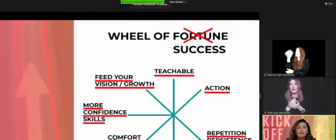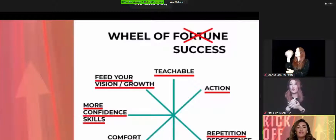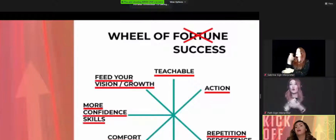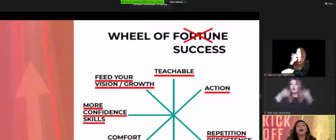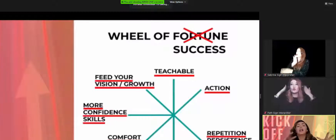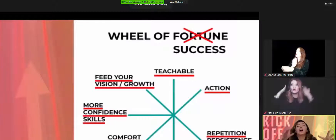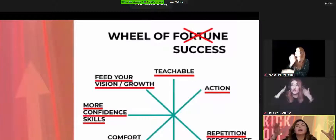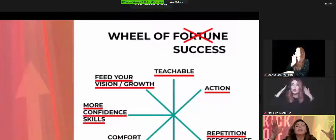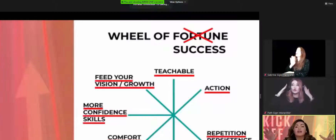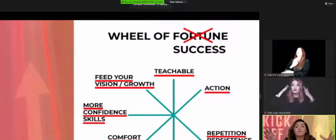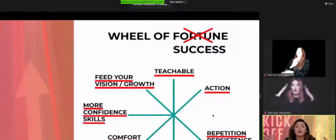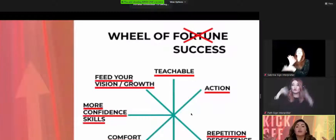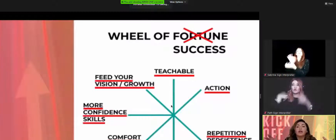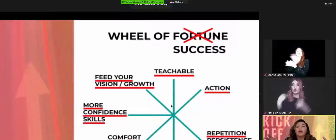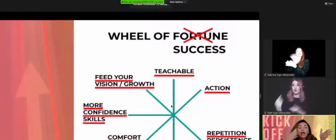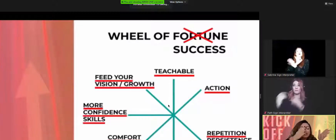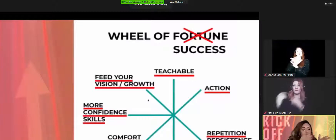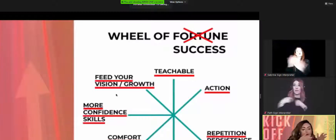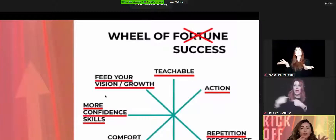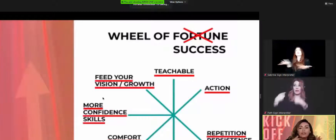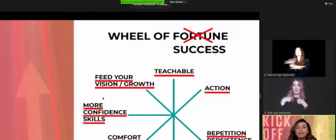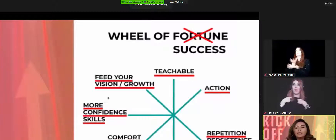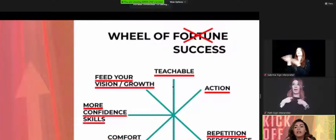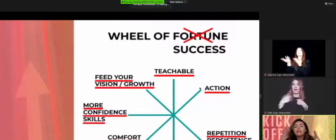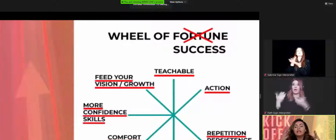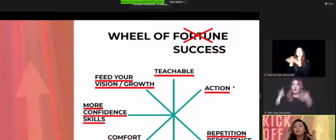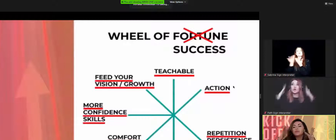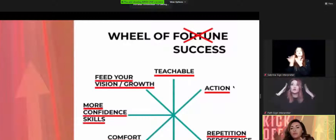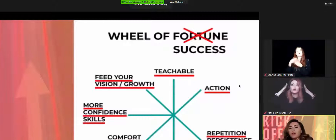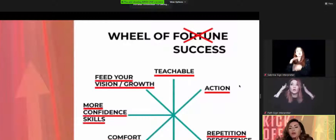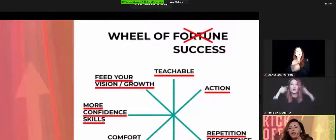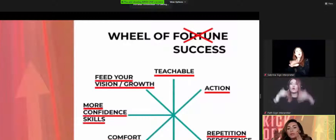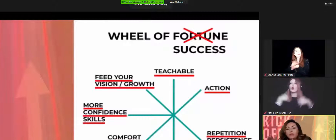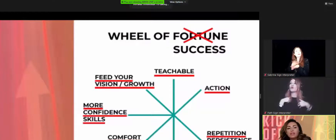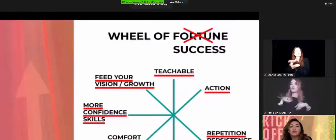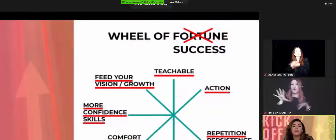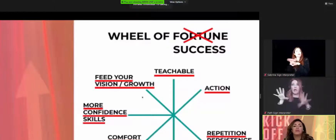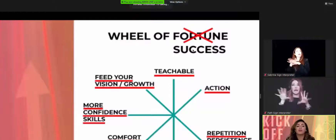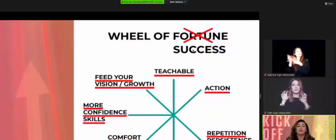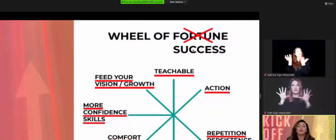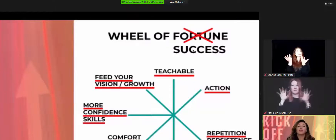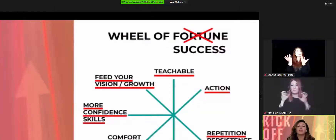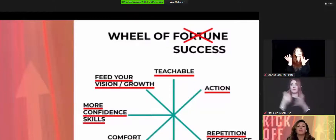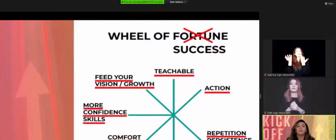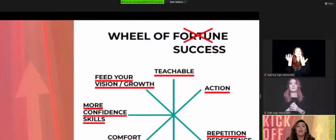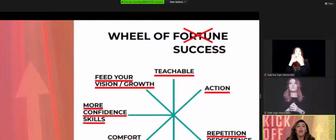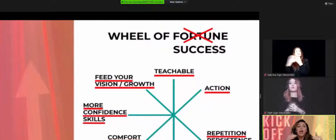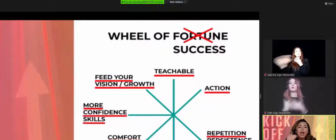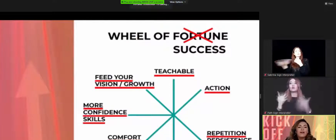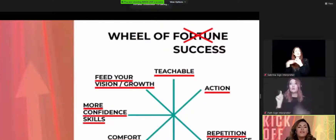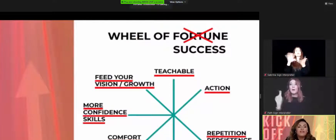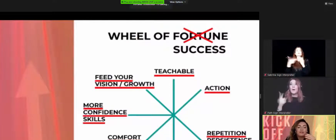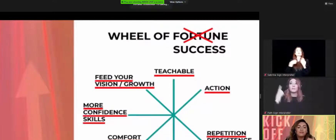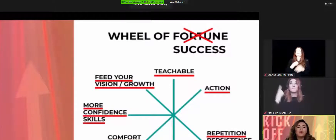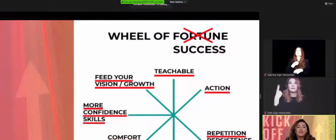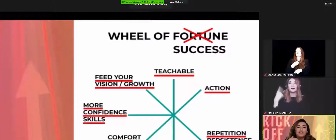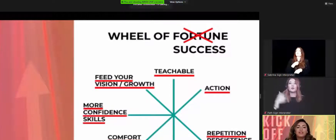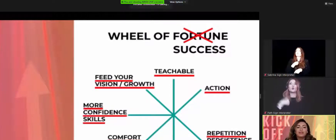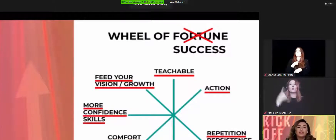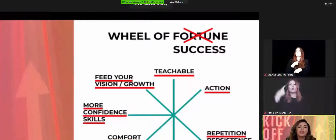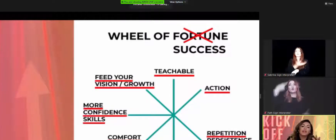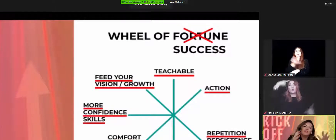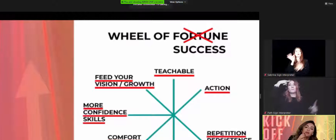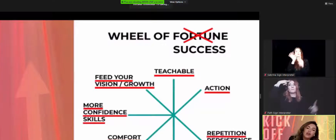myself a long-term goal and broke it into small and measurable goals. Every